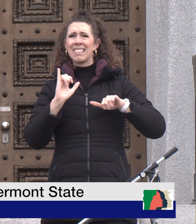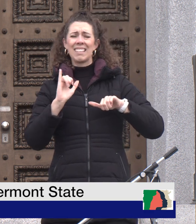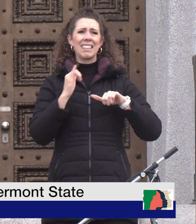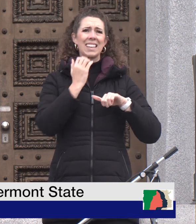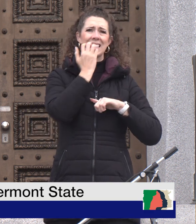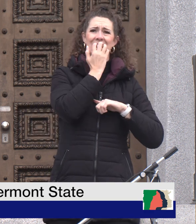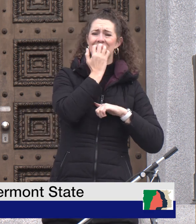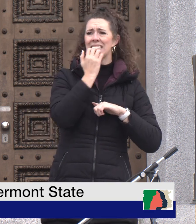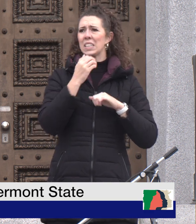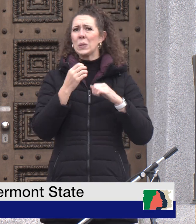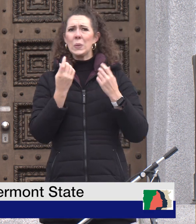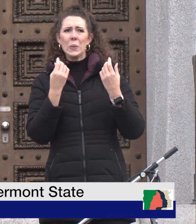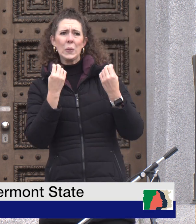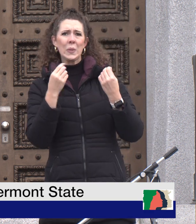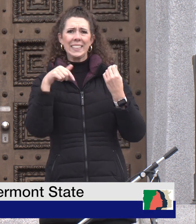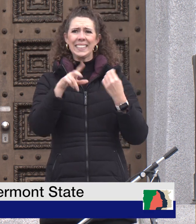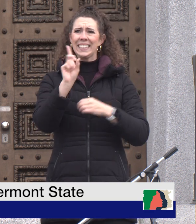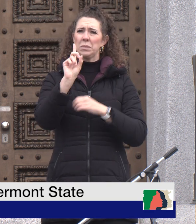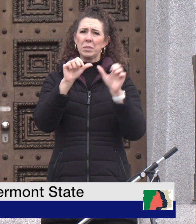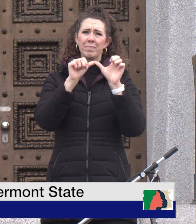maintain the integrity of our democracy,